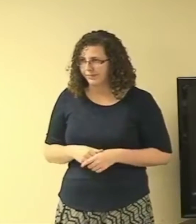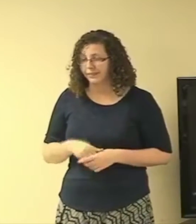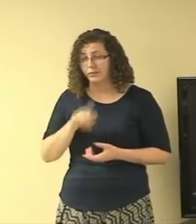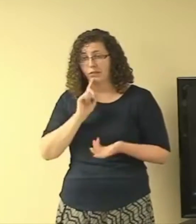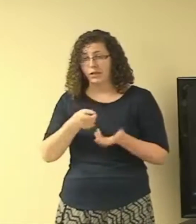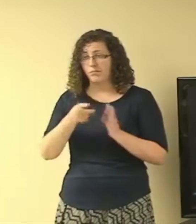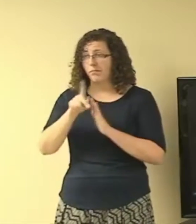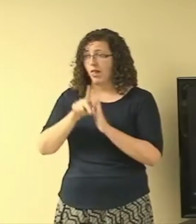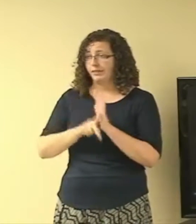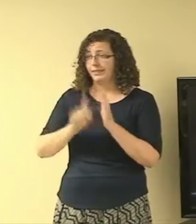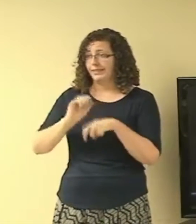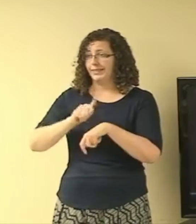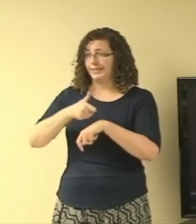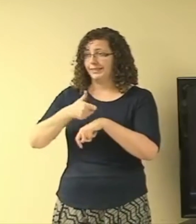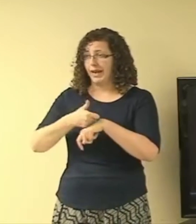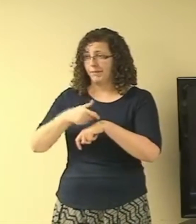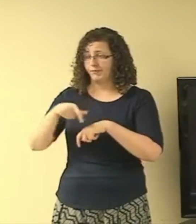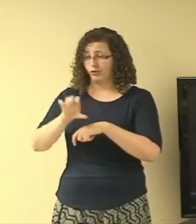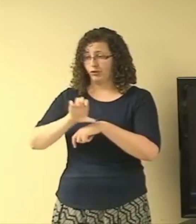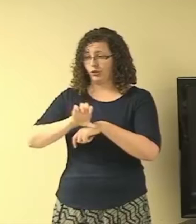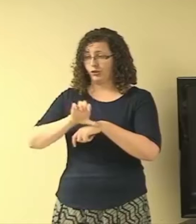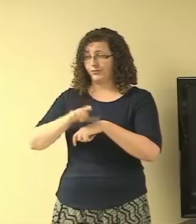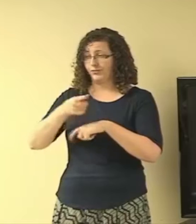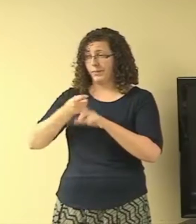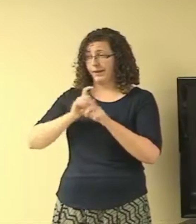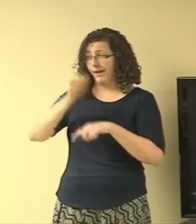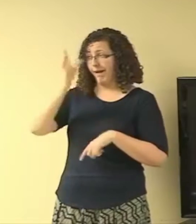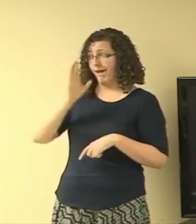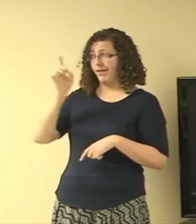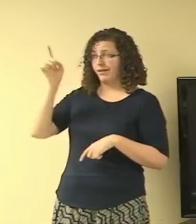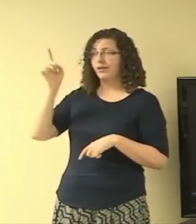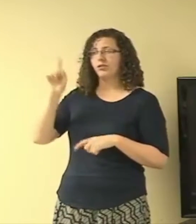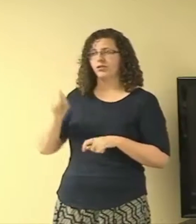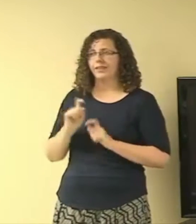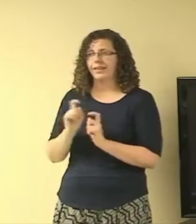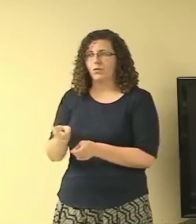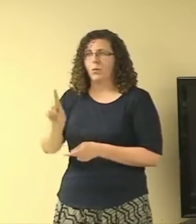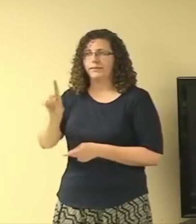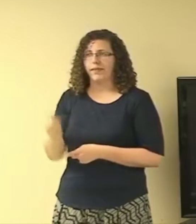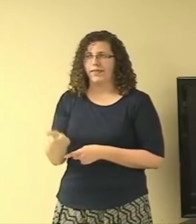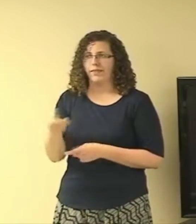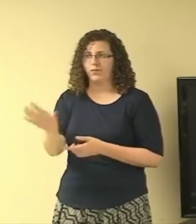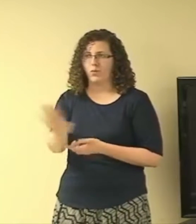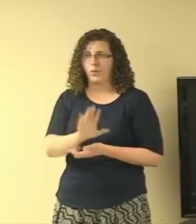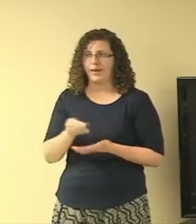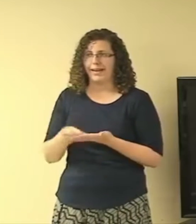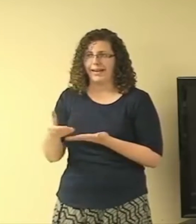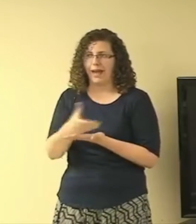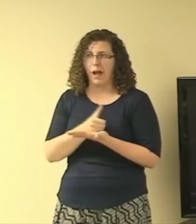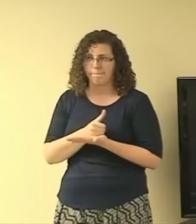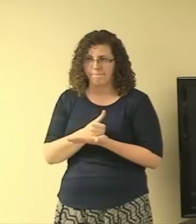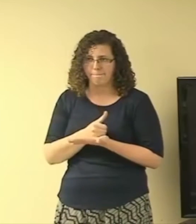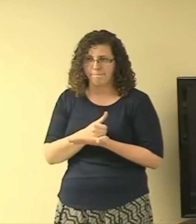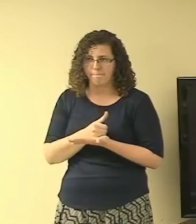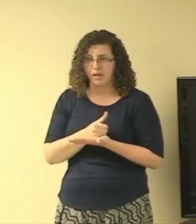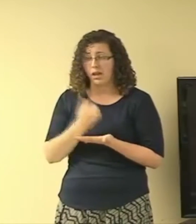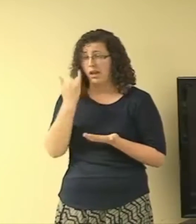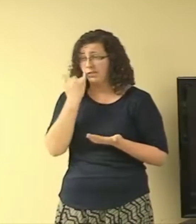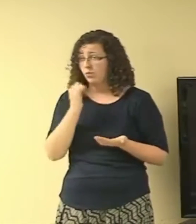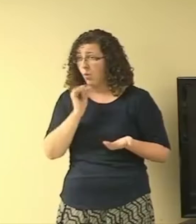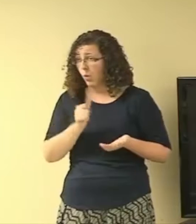policies and procedures of this organization is that you give a tenth of your income into the local church. Are you going to hell if you don't?